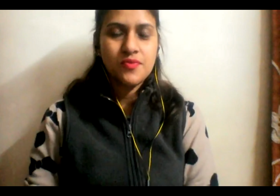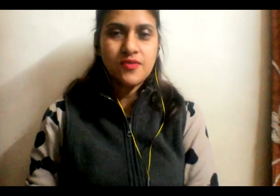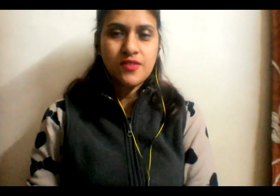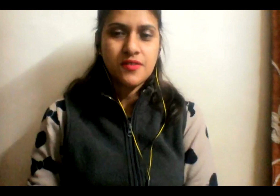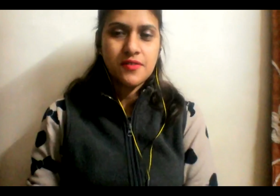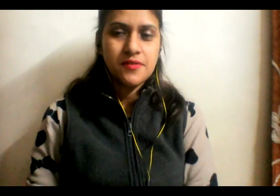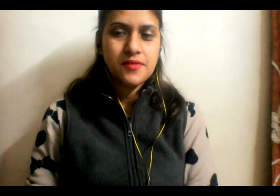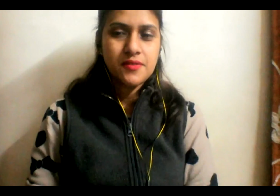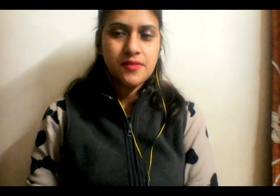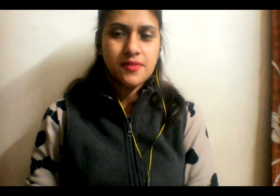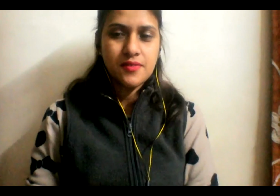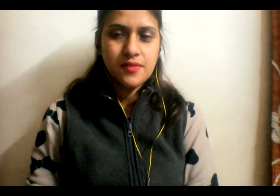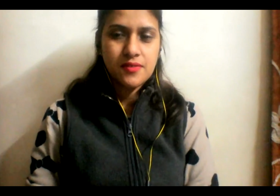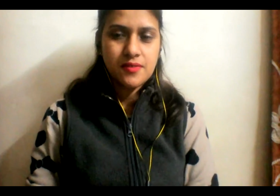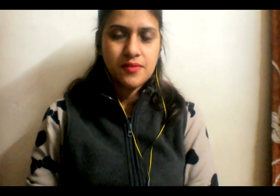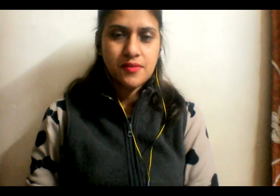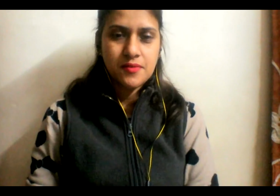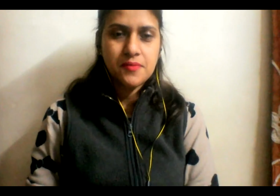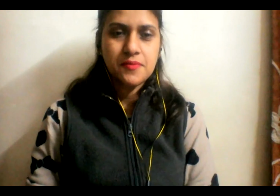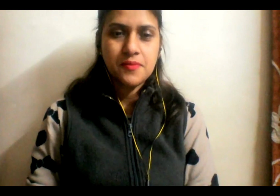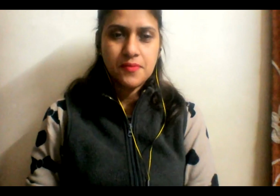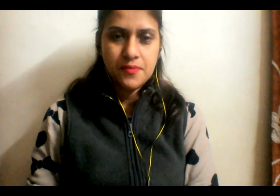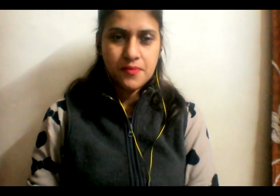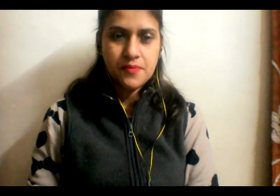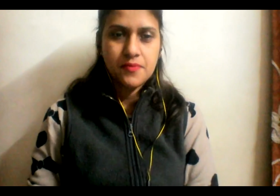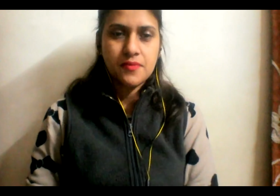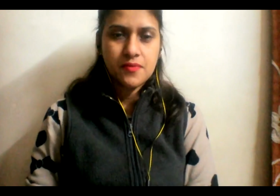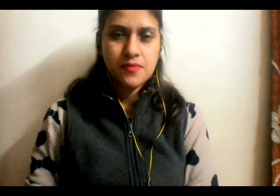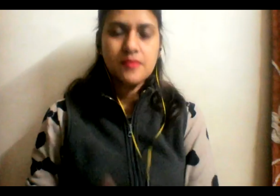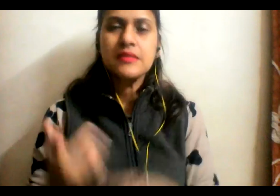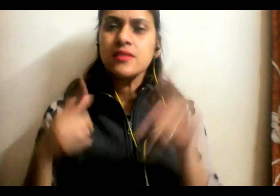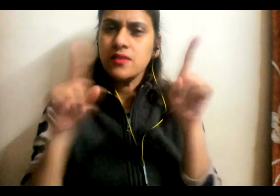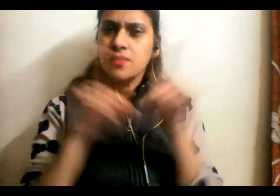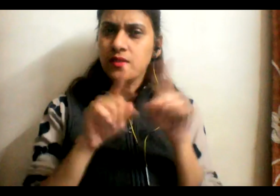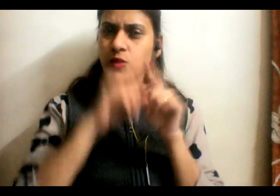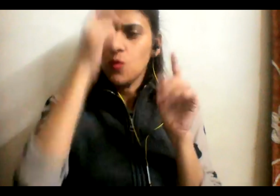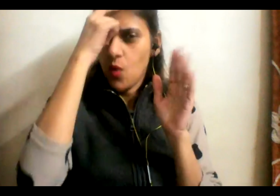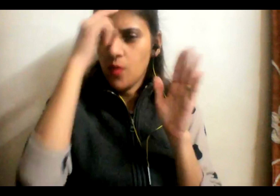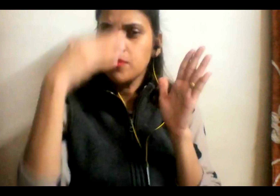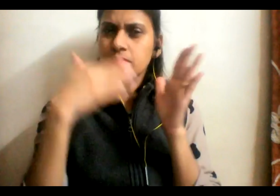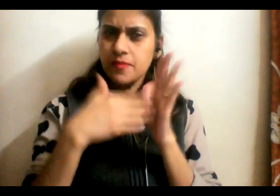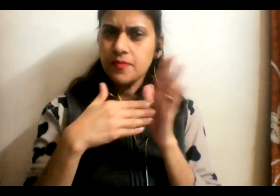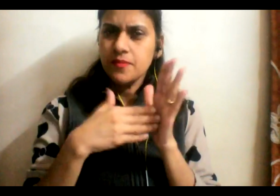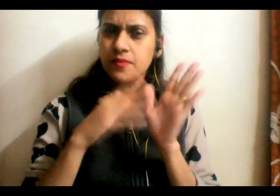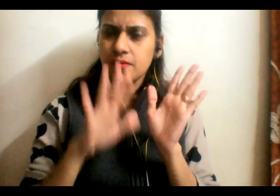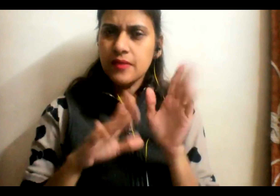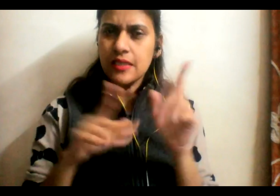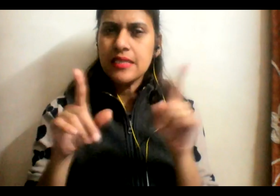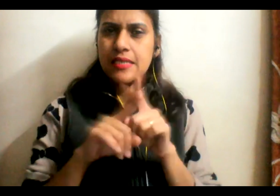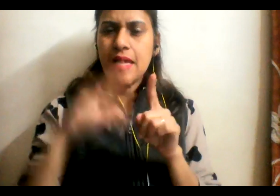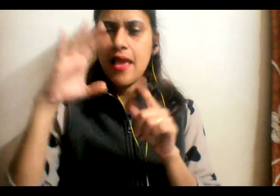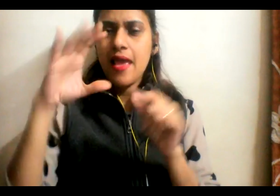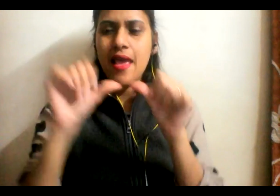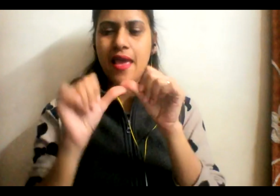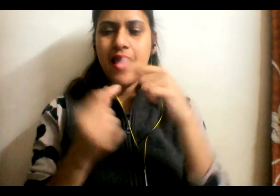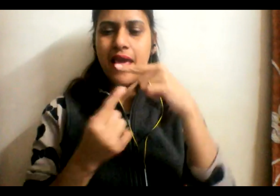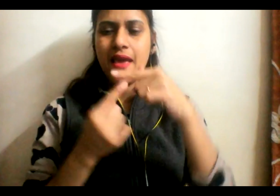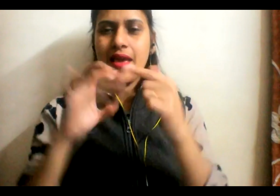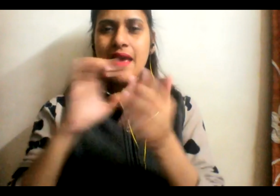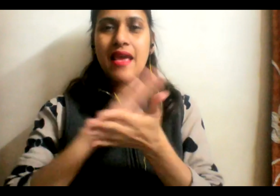simple, I'm sure another very similar issue is of the CAPTCHA that is often used